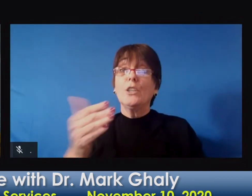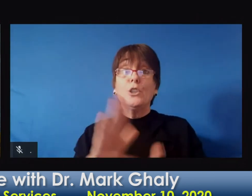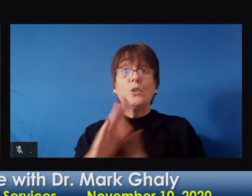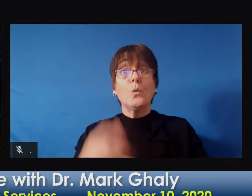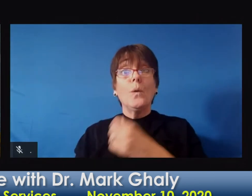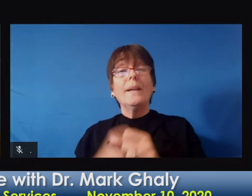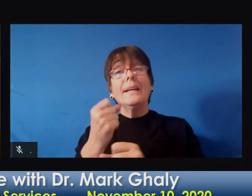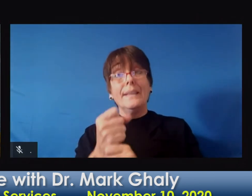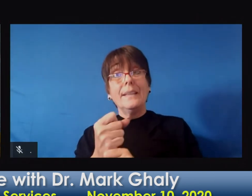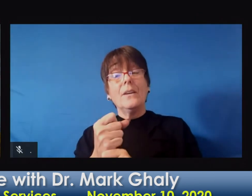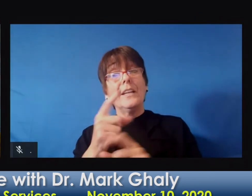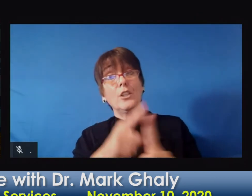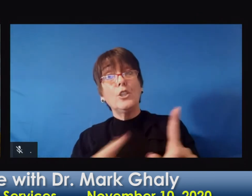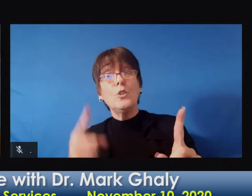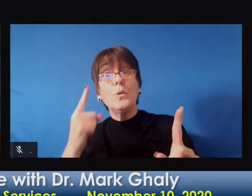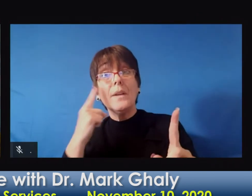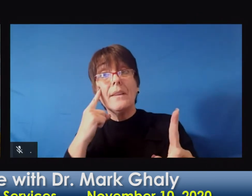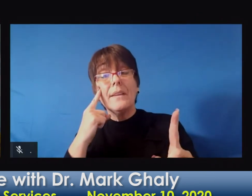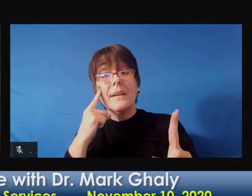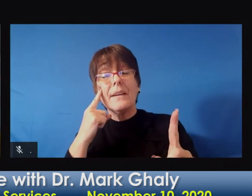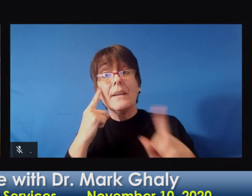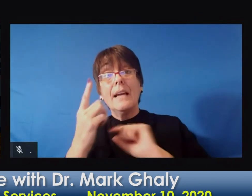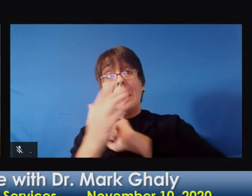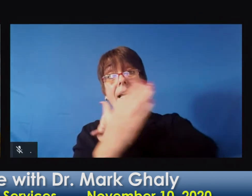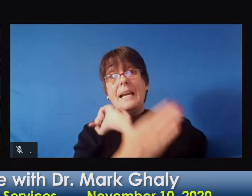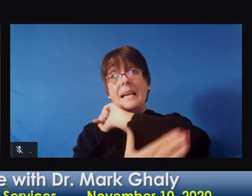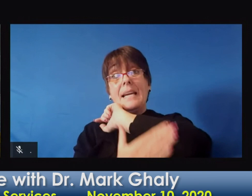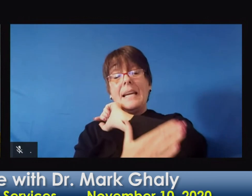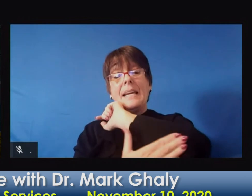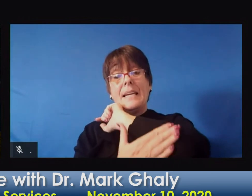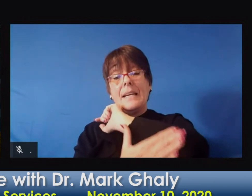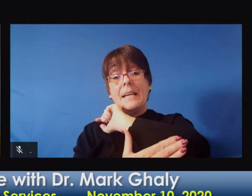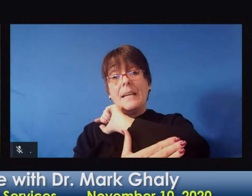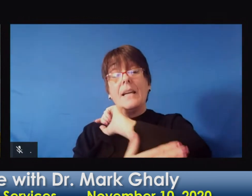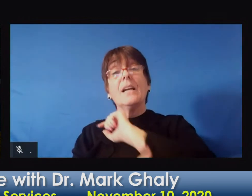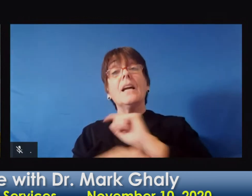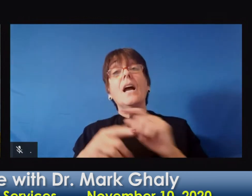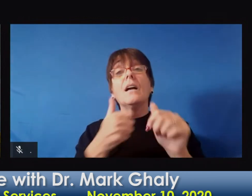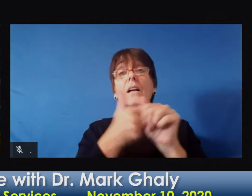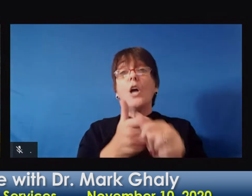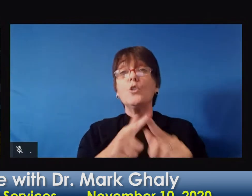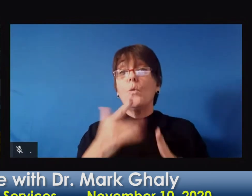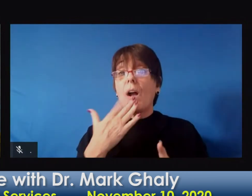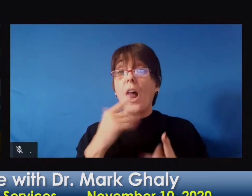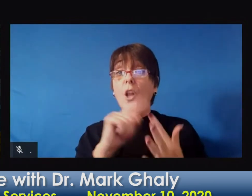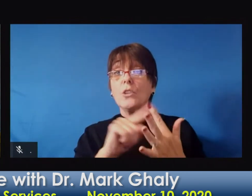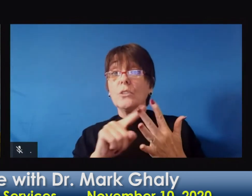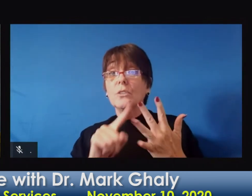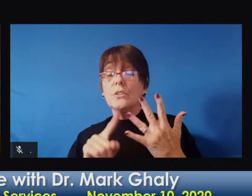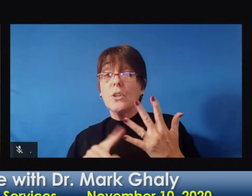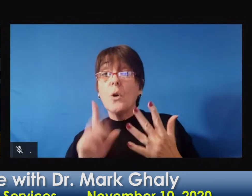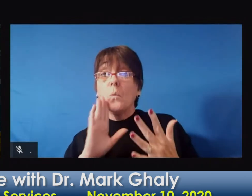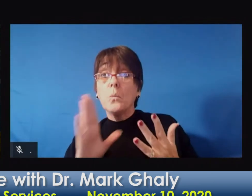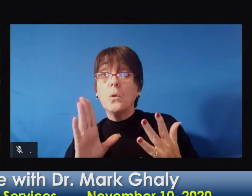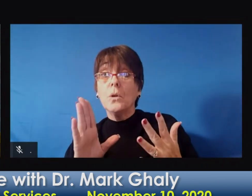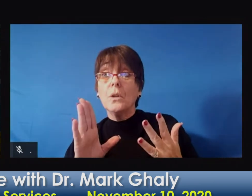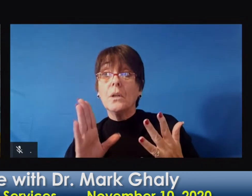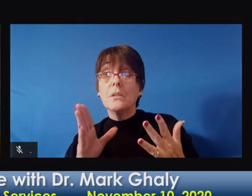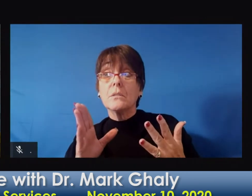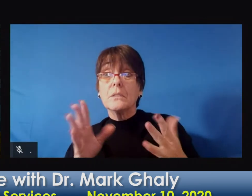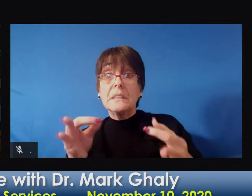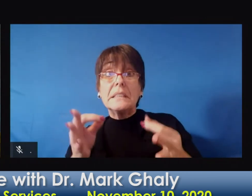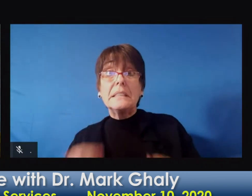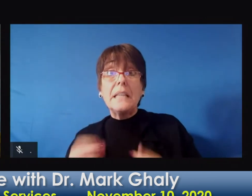year? And do you think a county's standing, tier standing would dictate, what they're allowed to do as